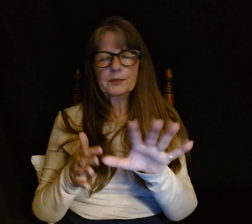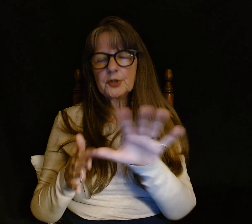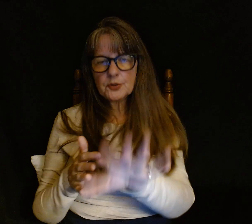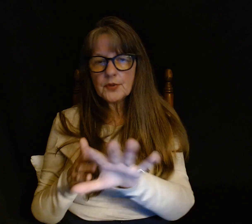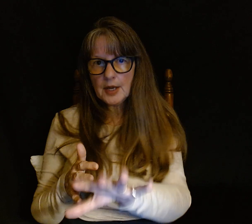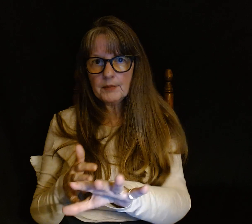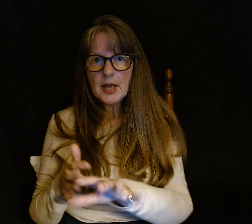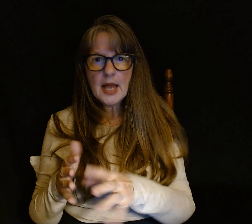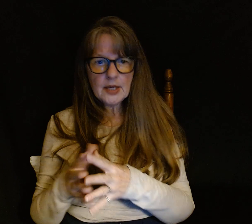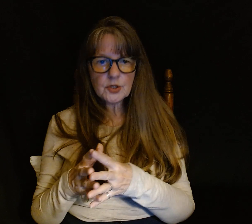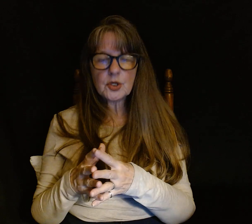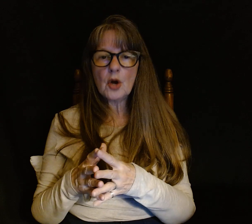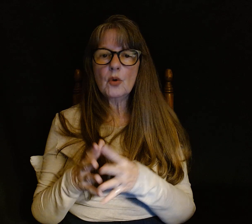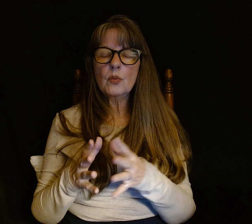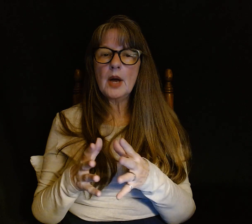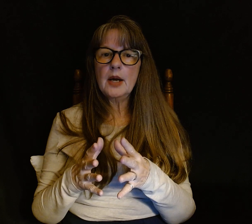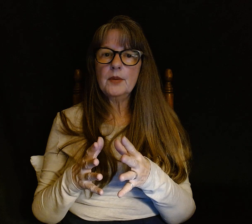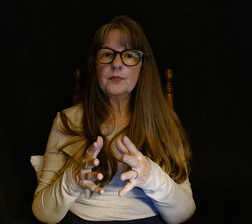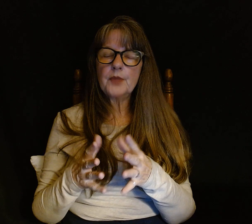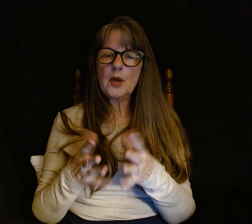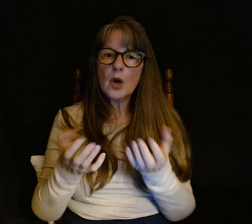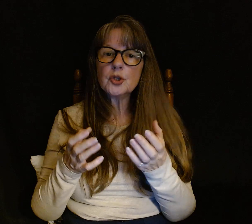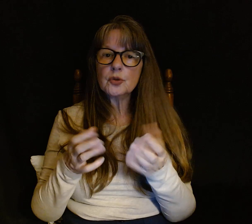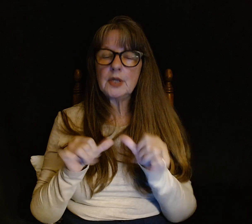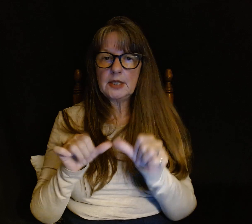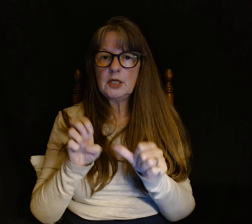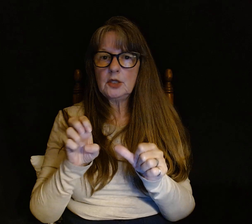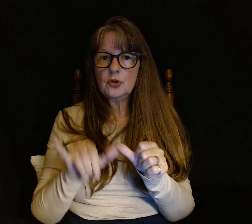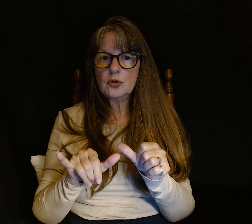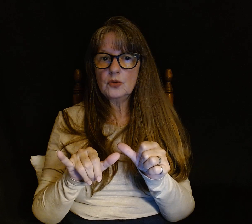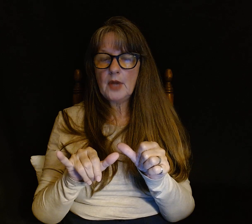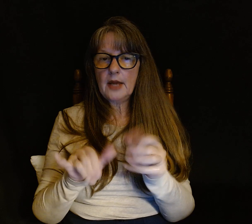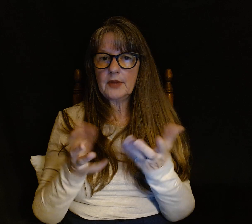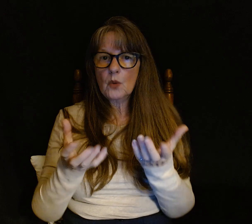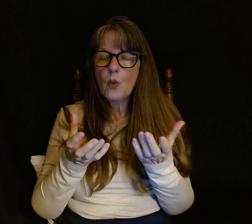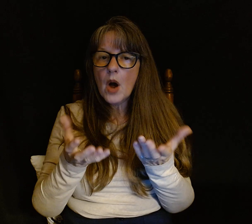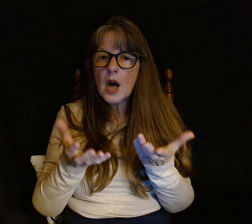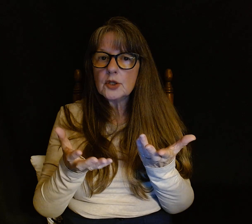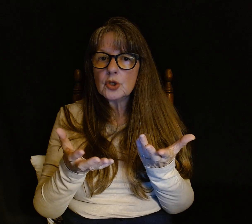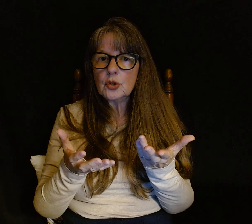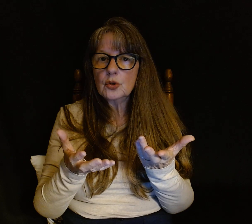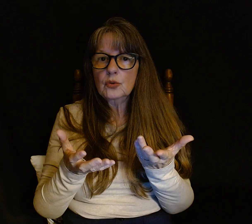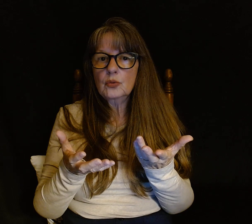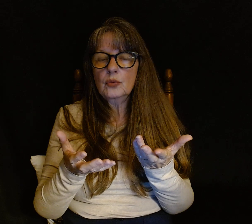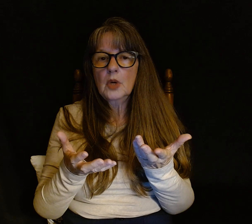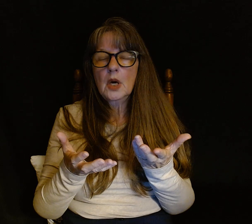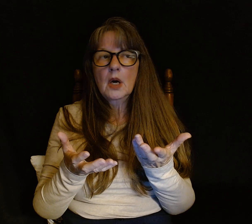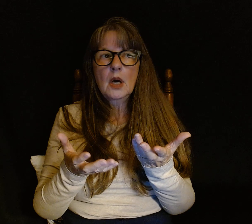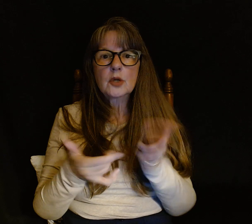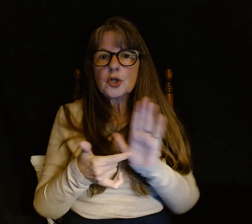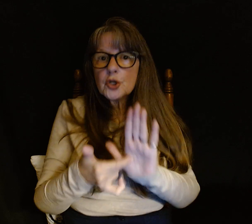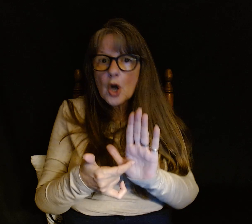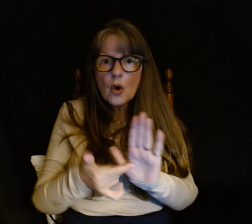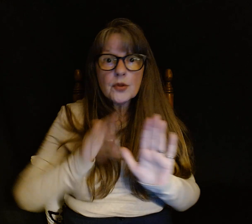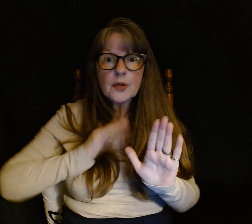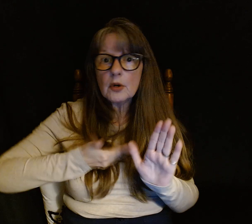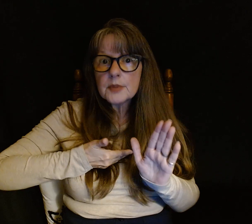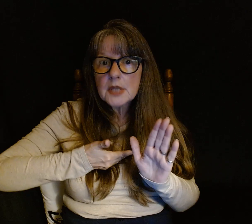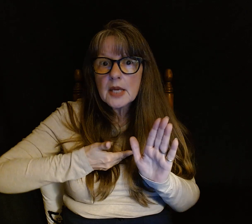Pursue them. And so they want you to continue to do that. They want to show that they're upset. They